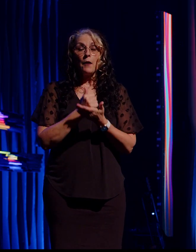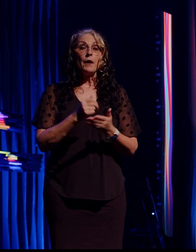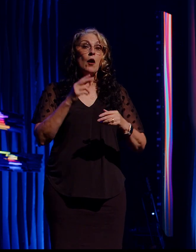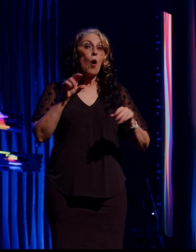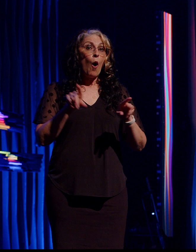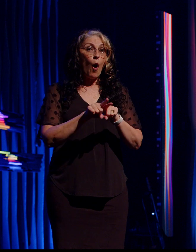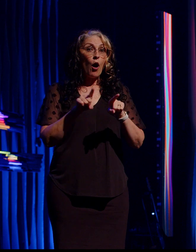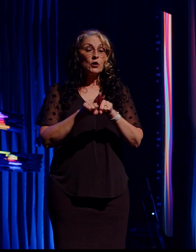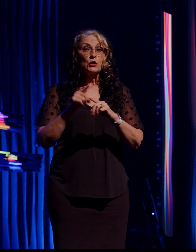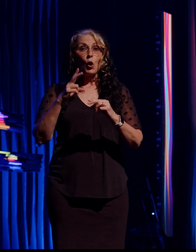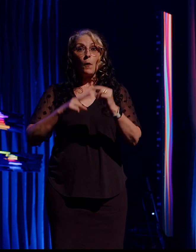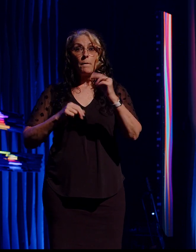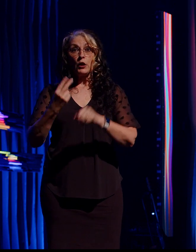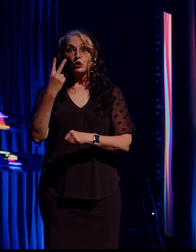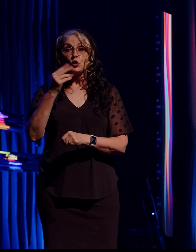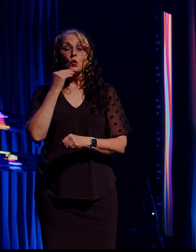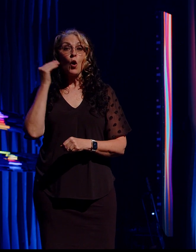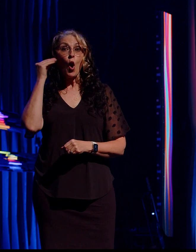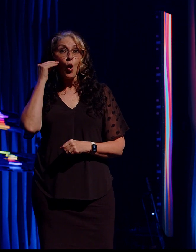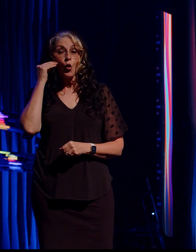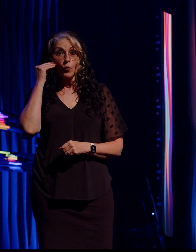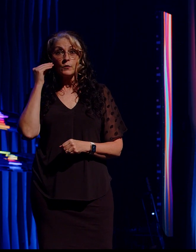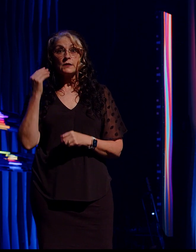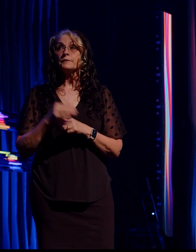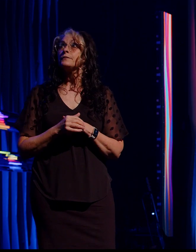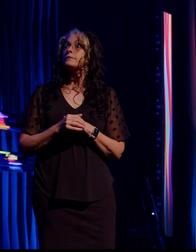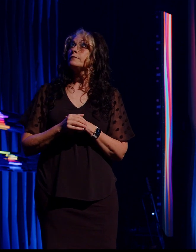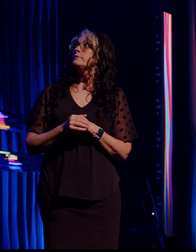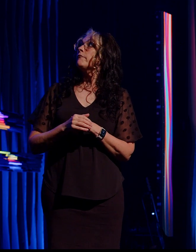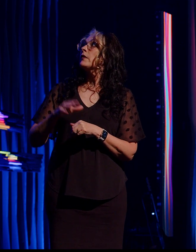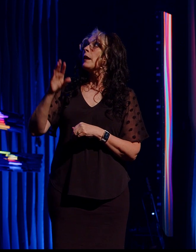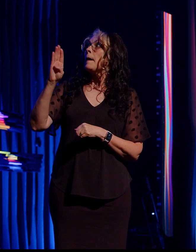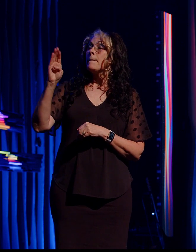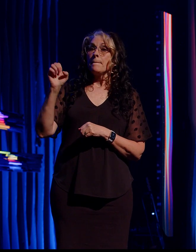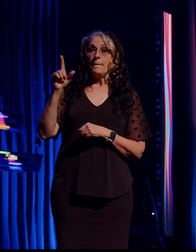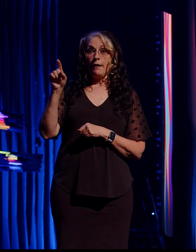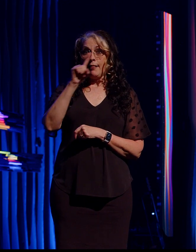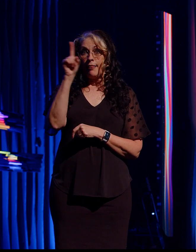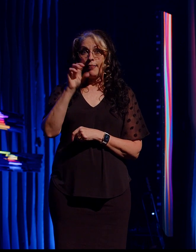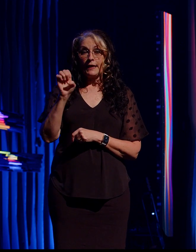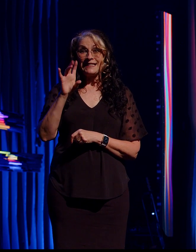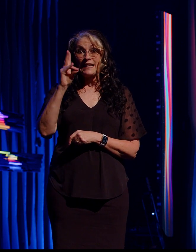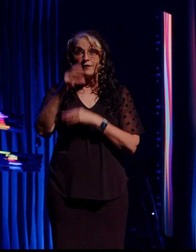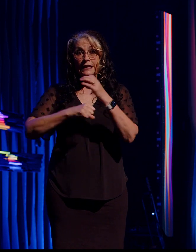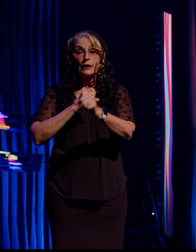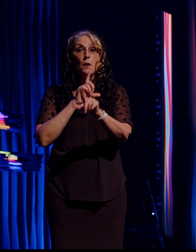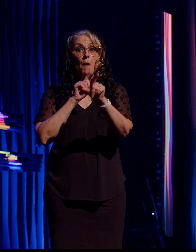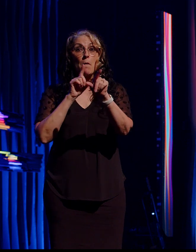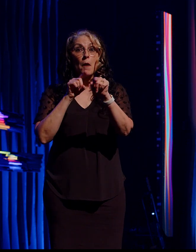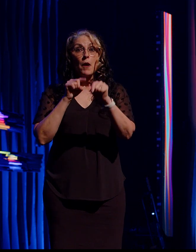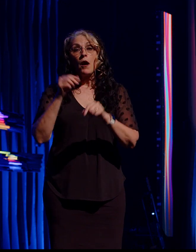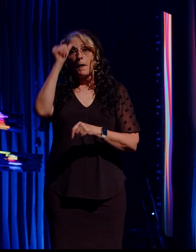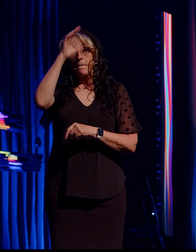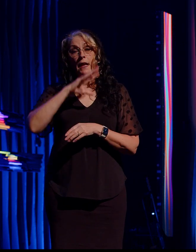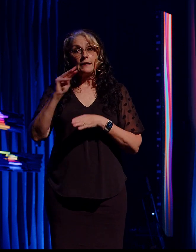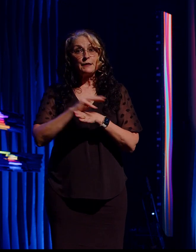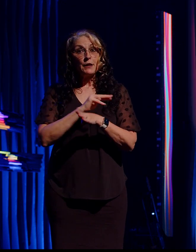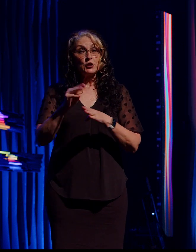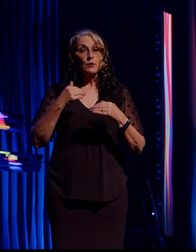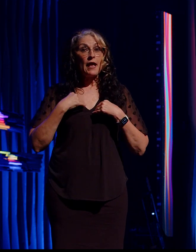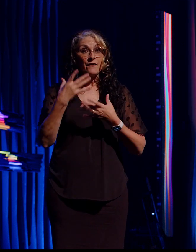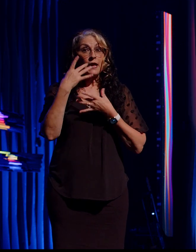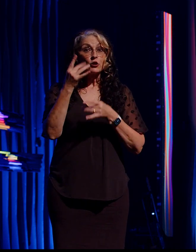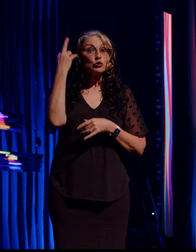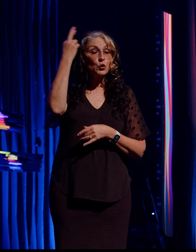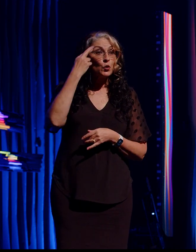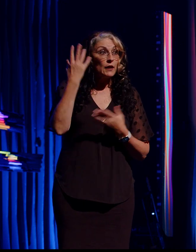for refugees in Belize, the Bay of Vista homes. We've been going to Belize for 7 years now with our men's ministry. Interesting thing that